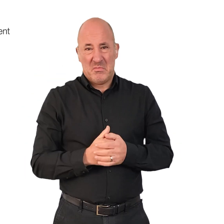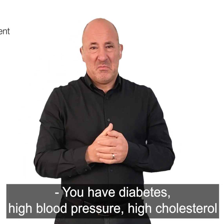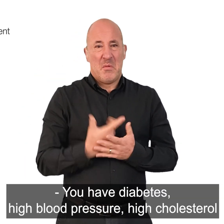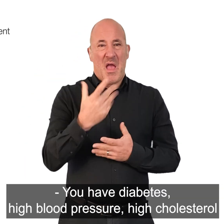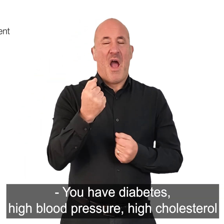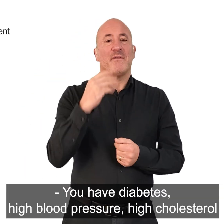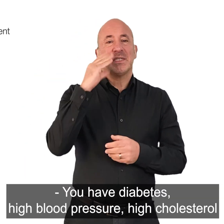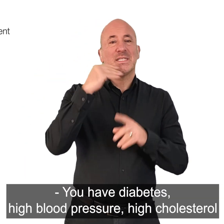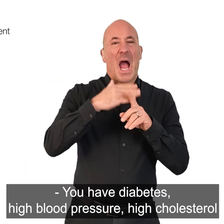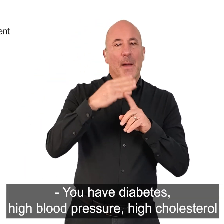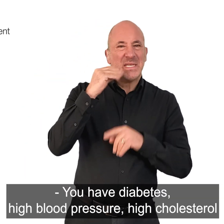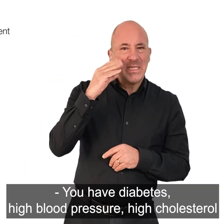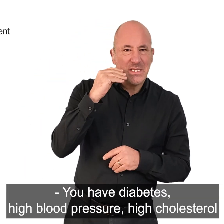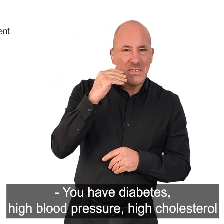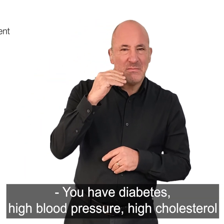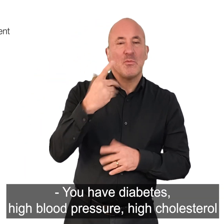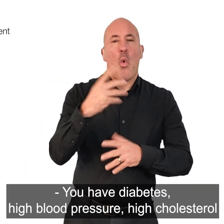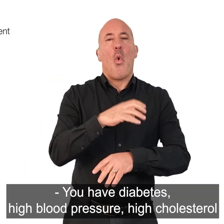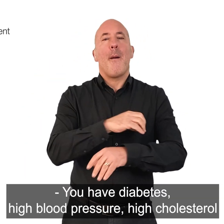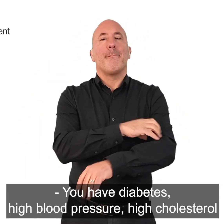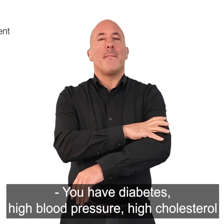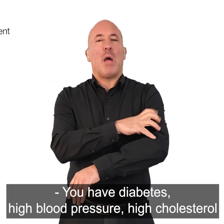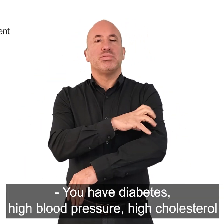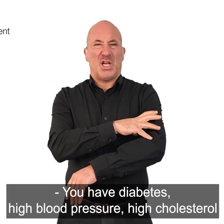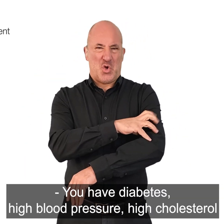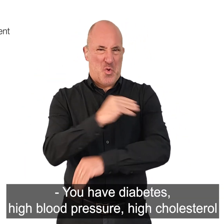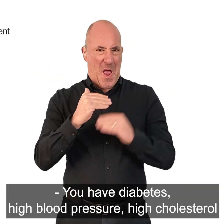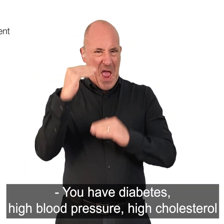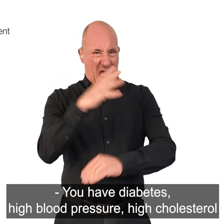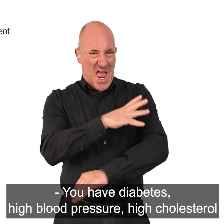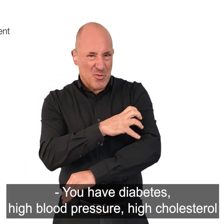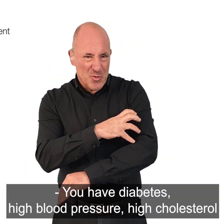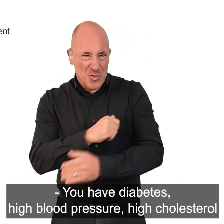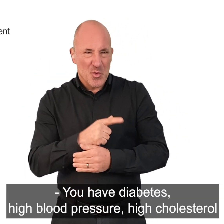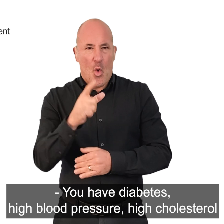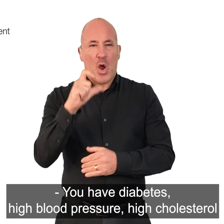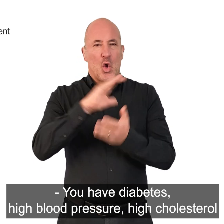you have diabetes, high blood pressure, high cholesterol,